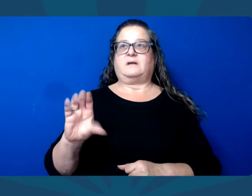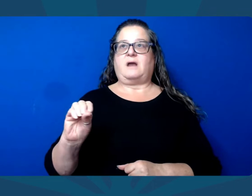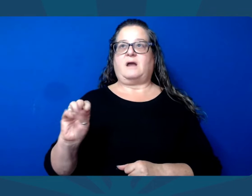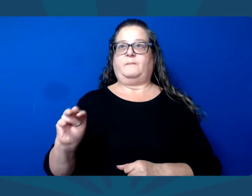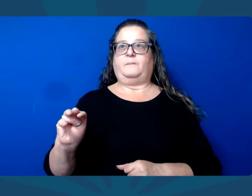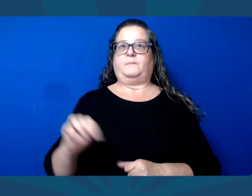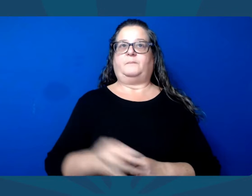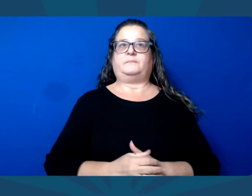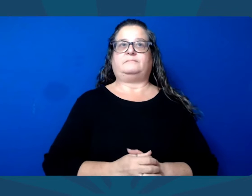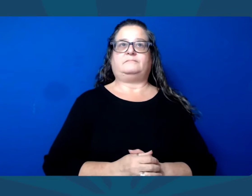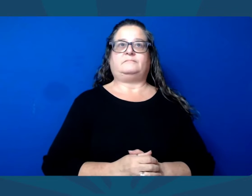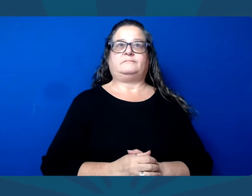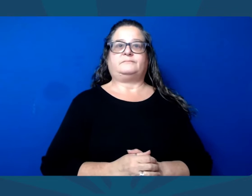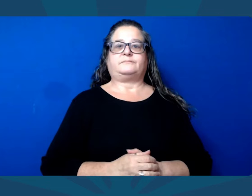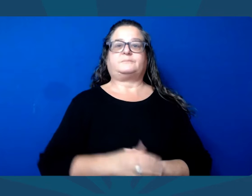ryan4az.com.